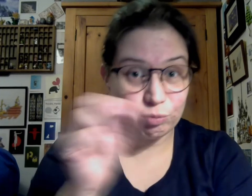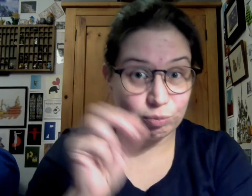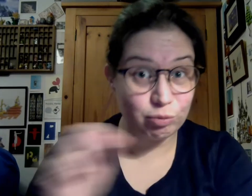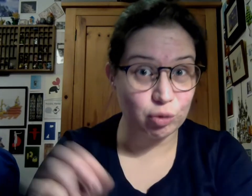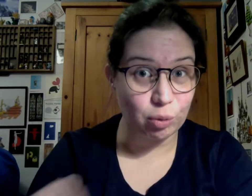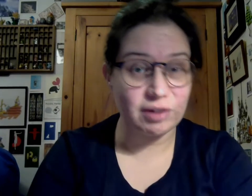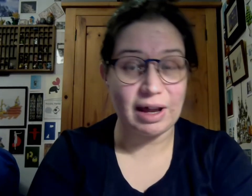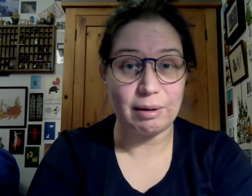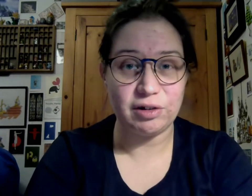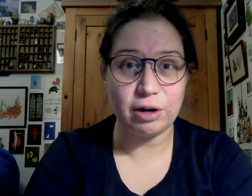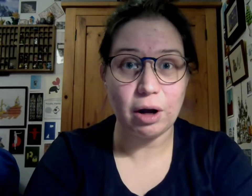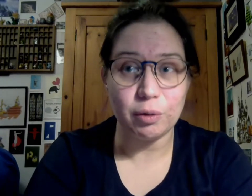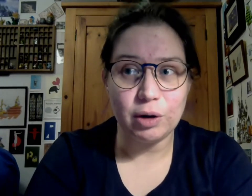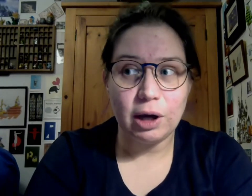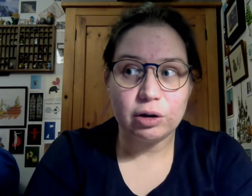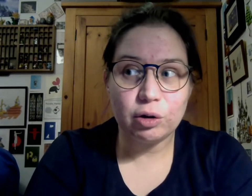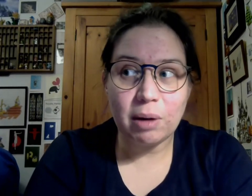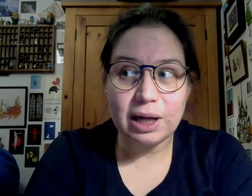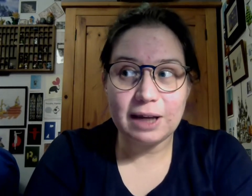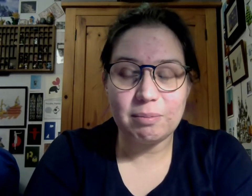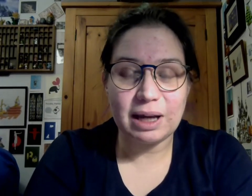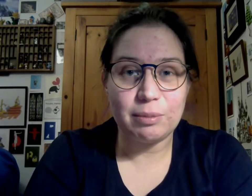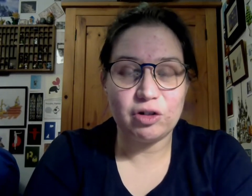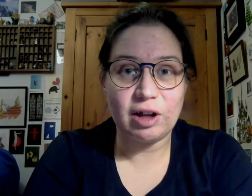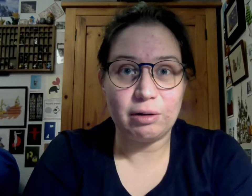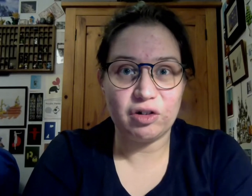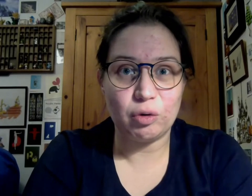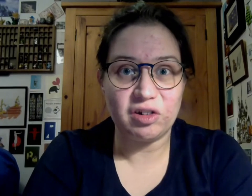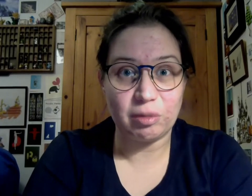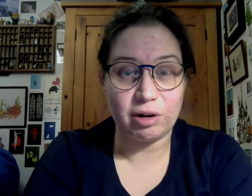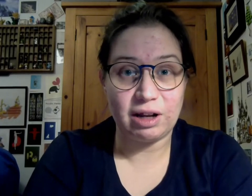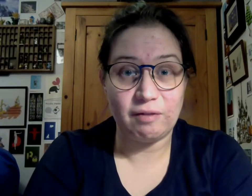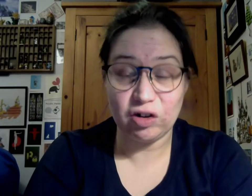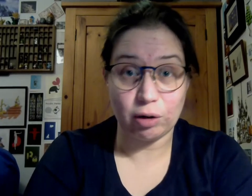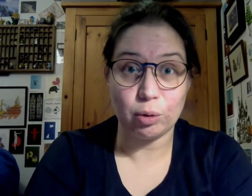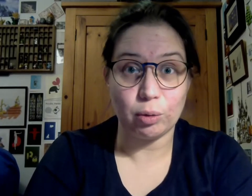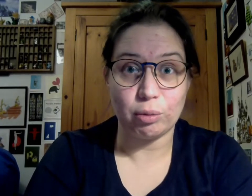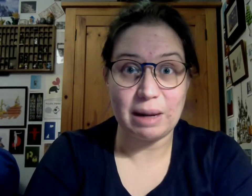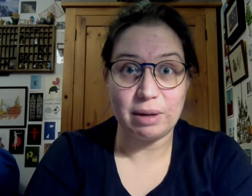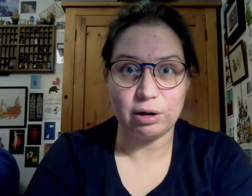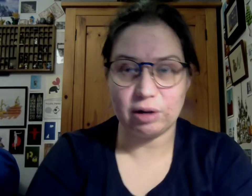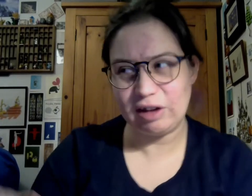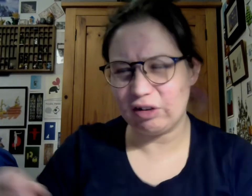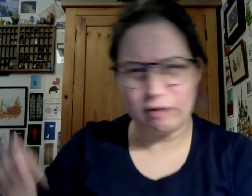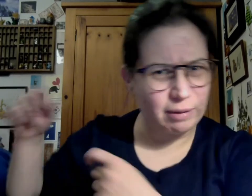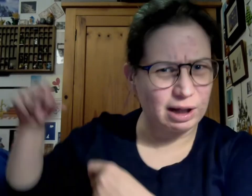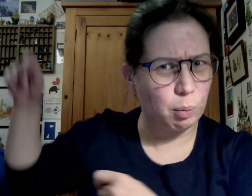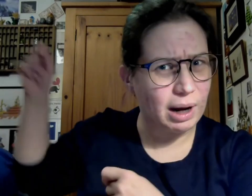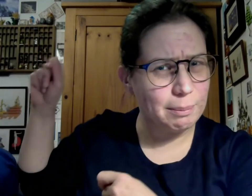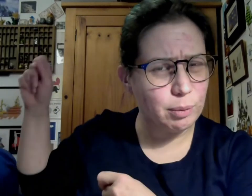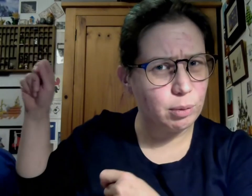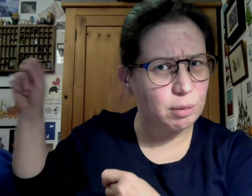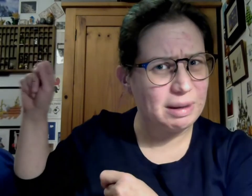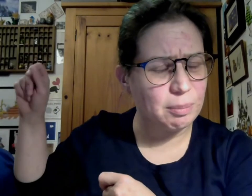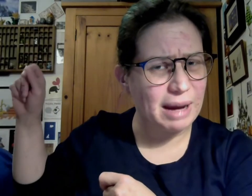Just draw things out as you go. You might even be able to tell the story to someone in a video call, maybe. You can set yourself up with a whiteboard or a piece of